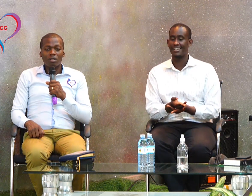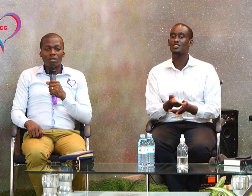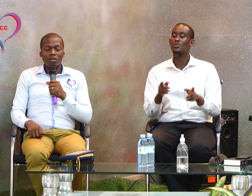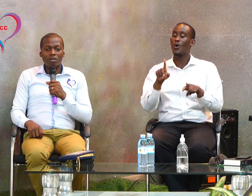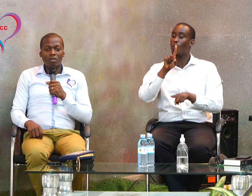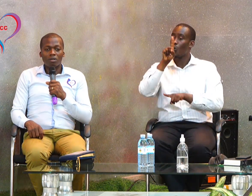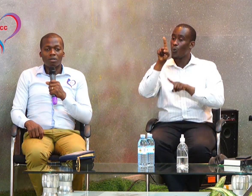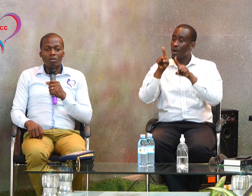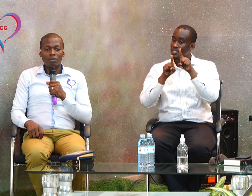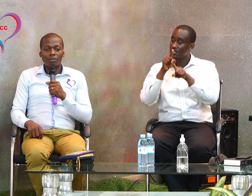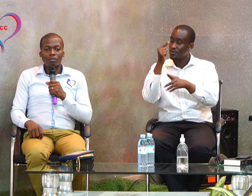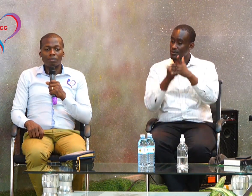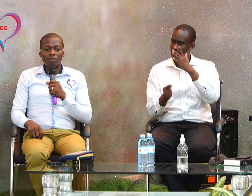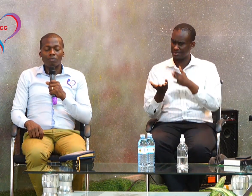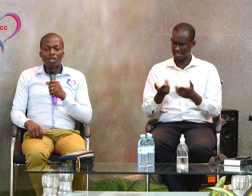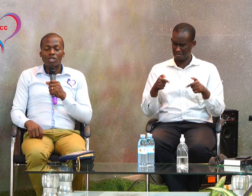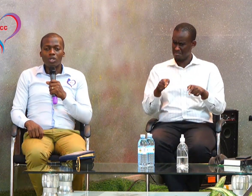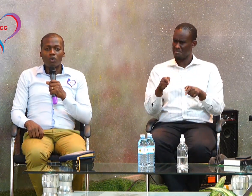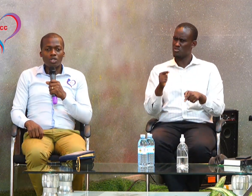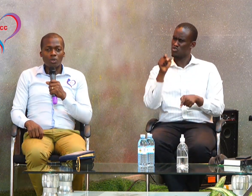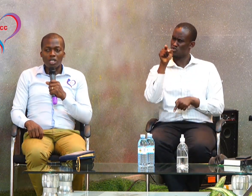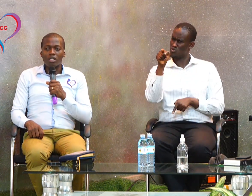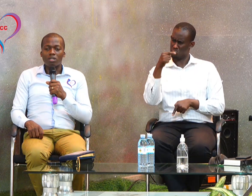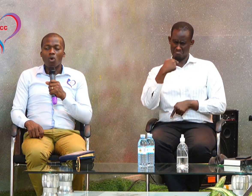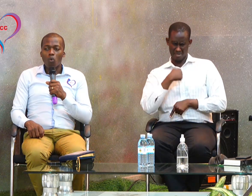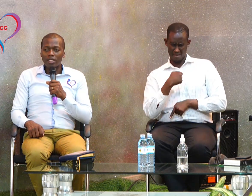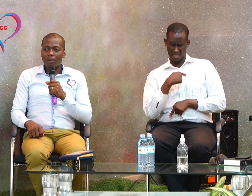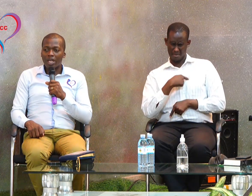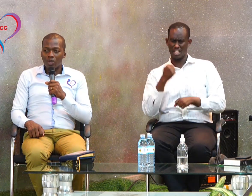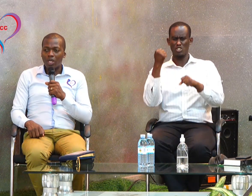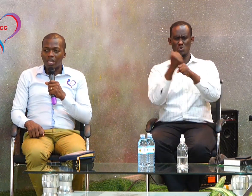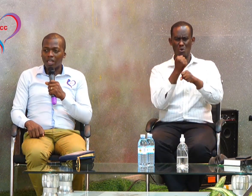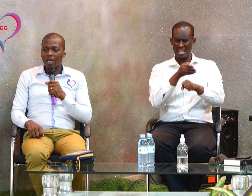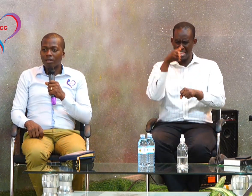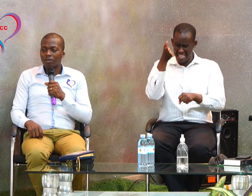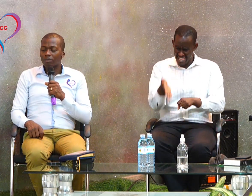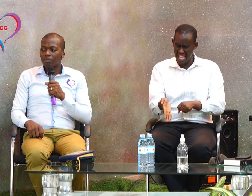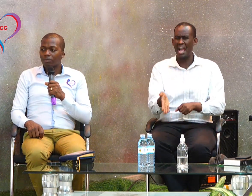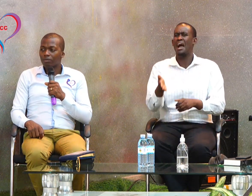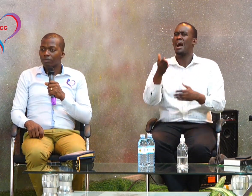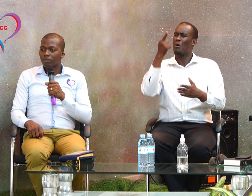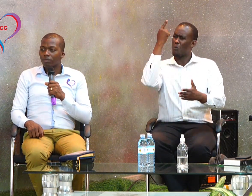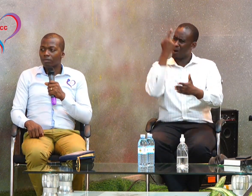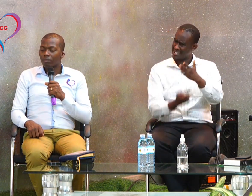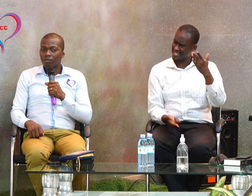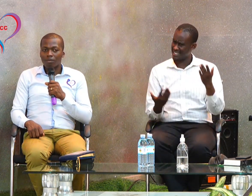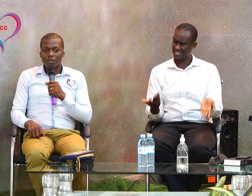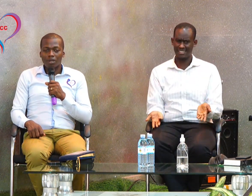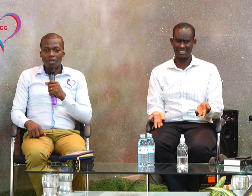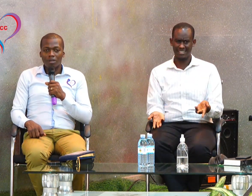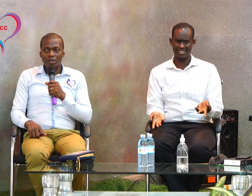nti nkola ki wano? So the question is, what am I doing here? N'ekibuuzo